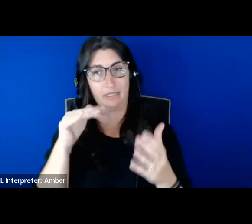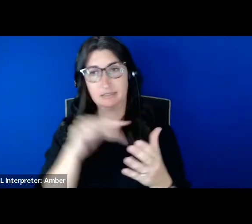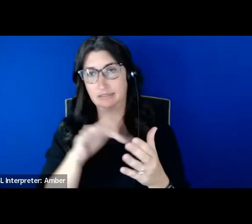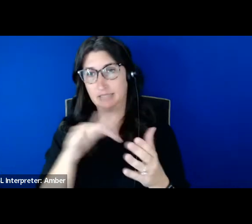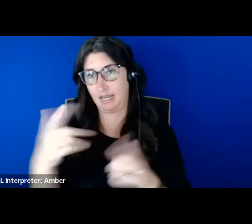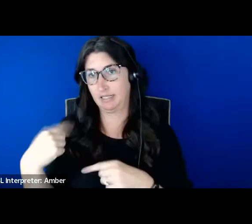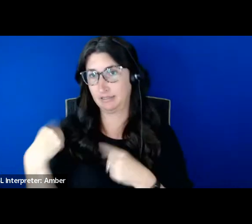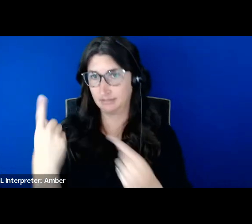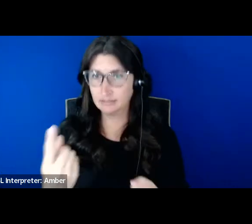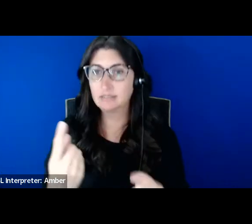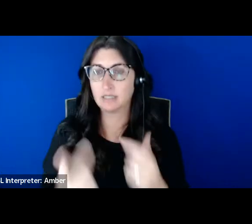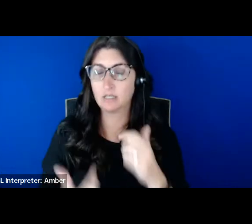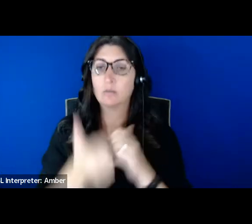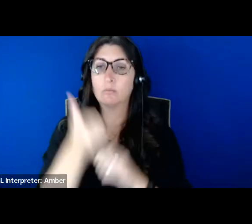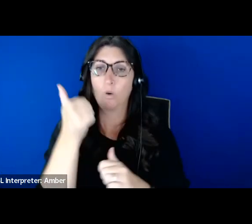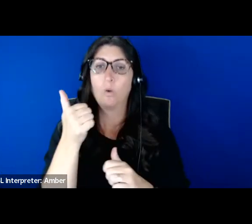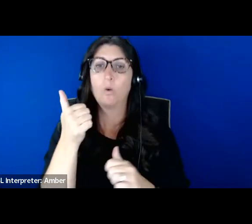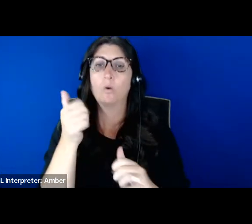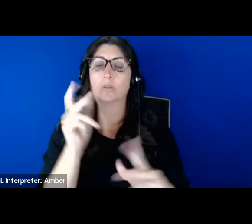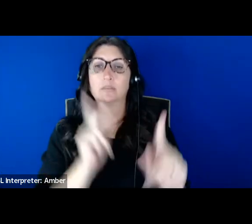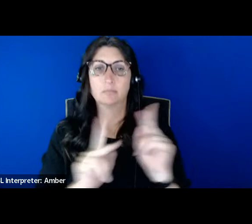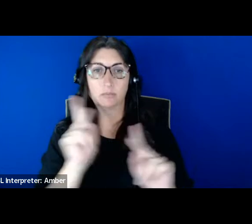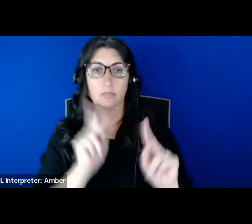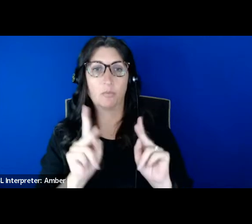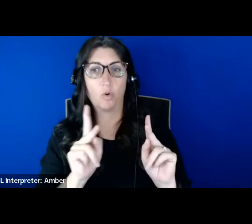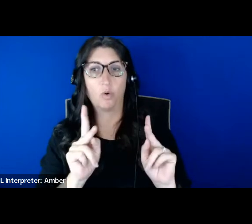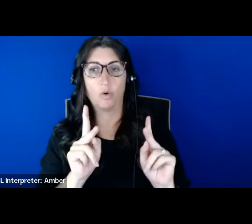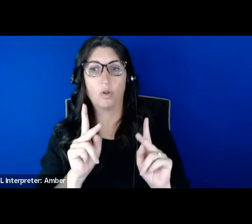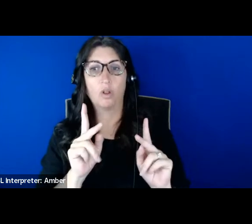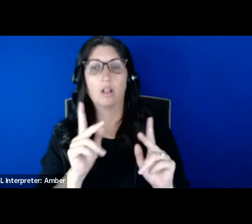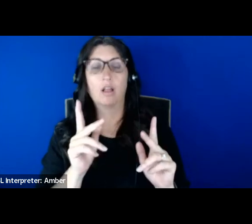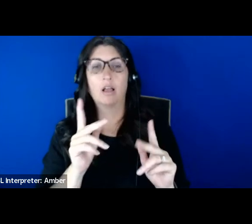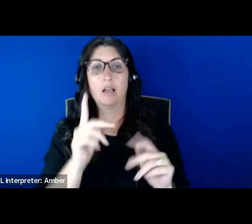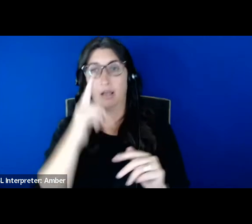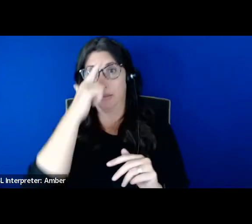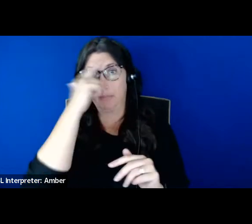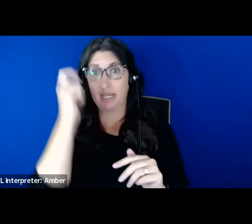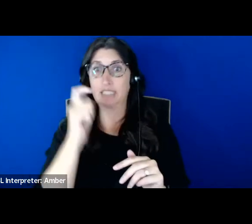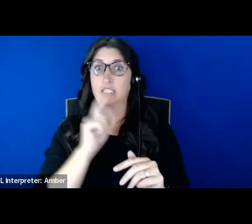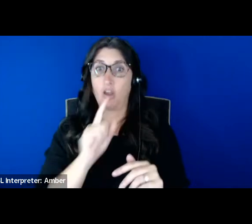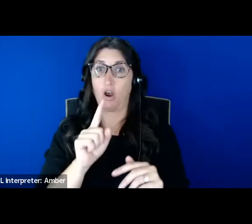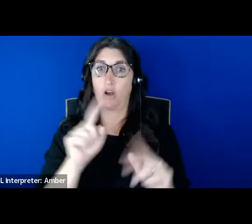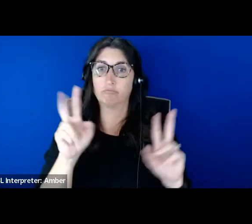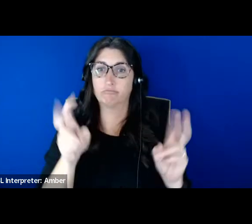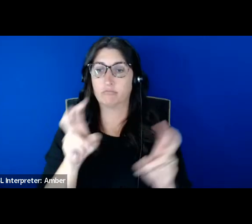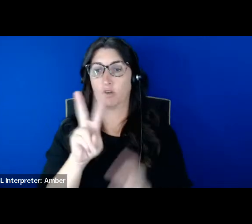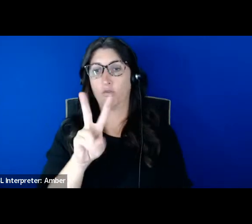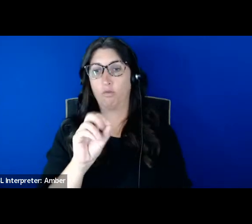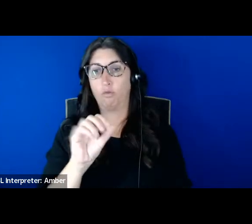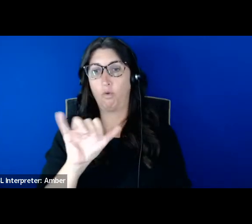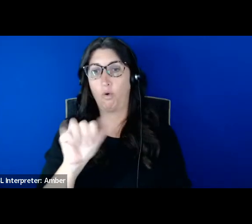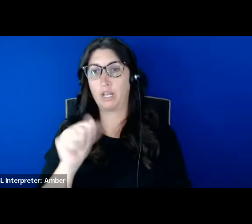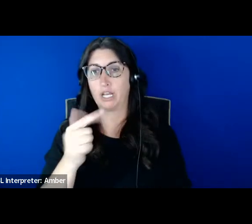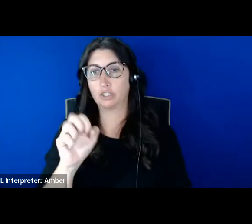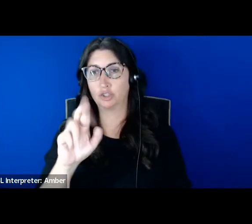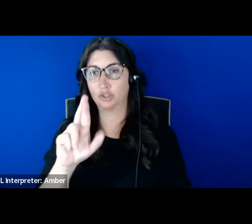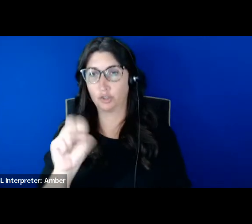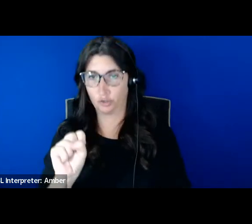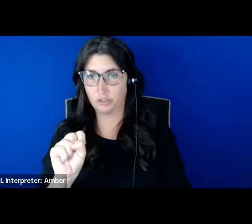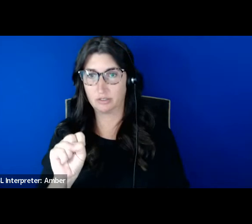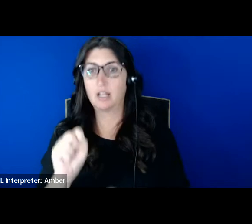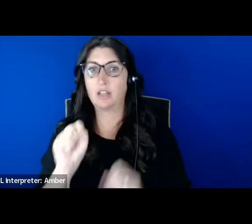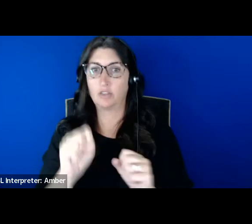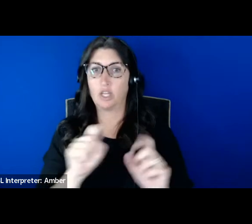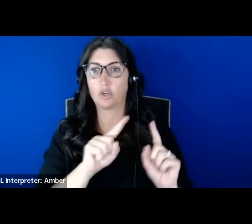that most of the people have, because they were voyagers, they were able to voyage all the way to